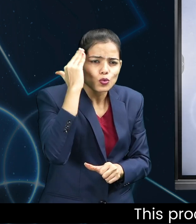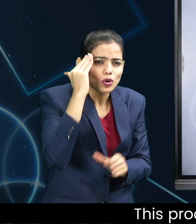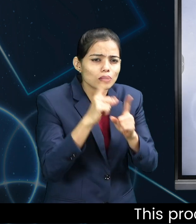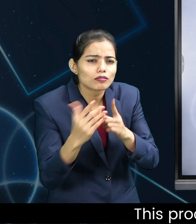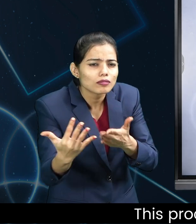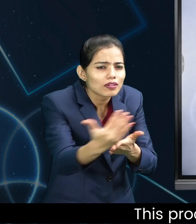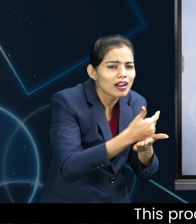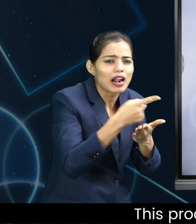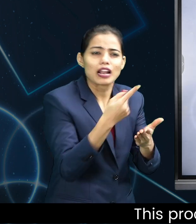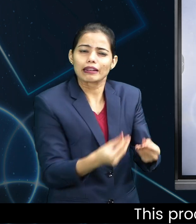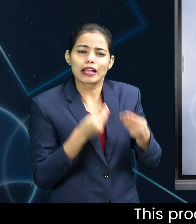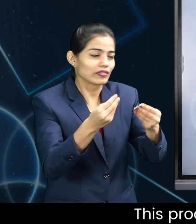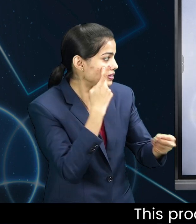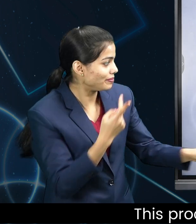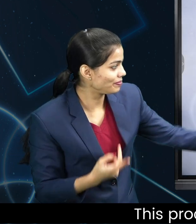as data presentation.